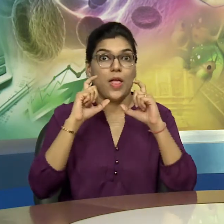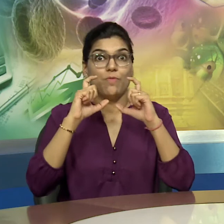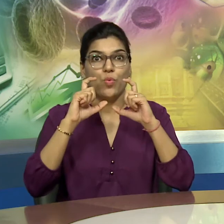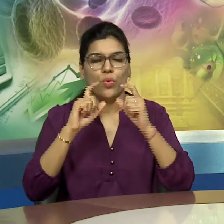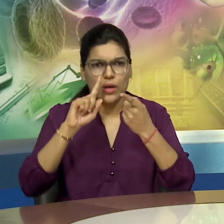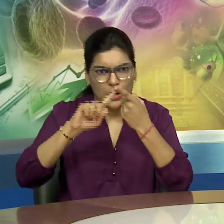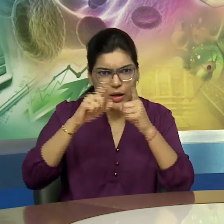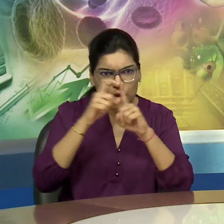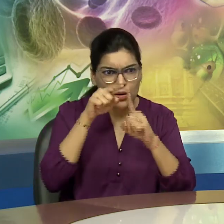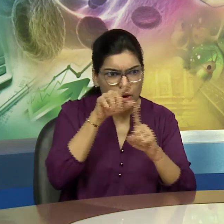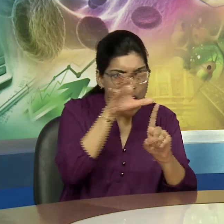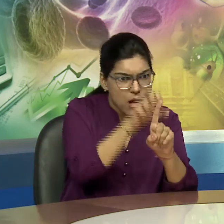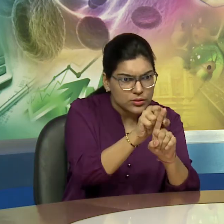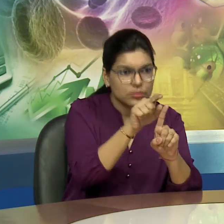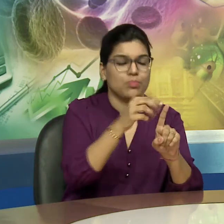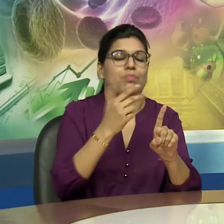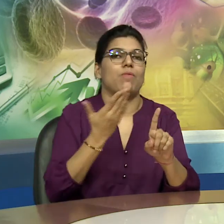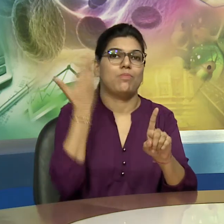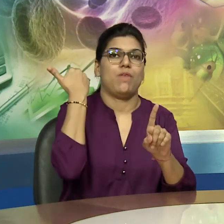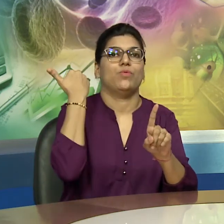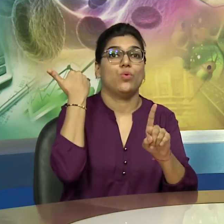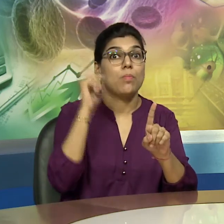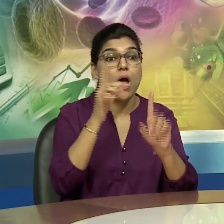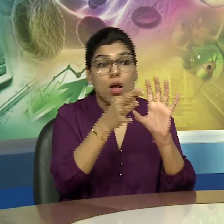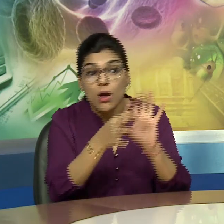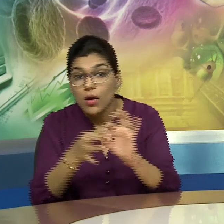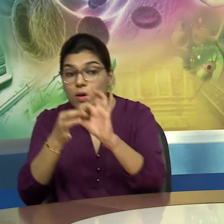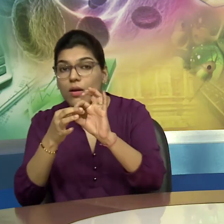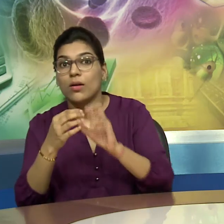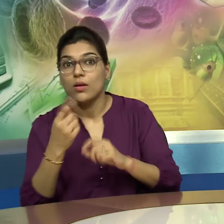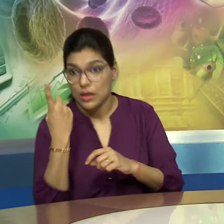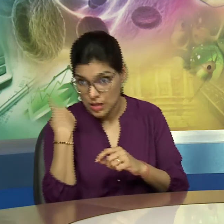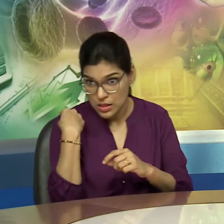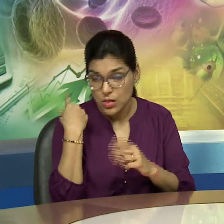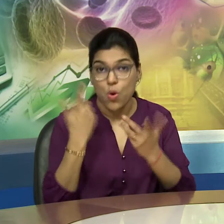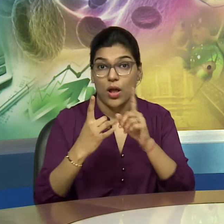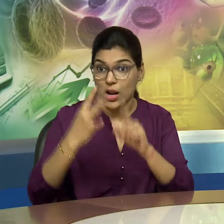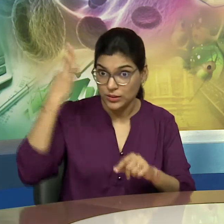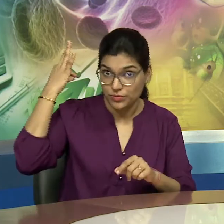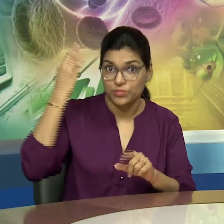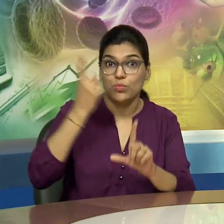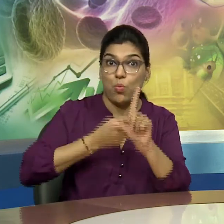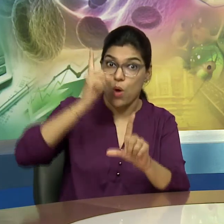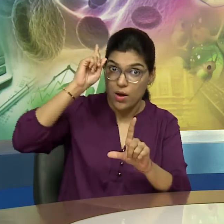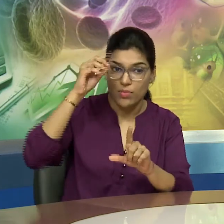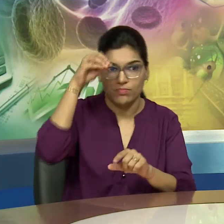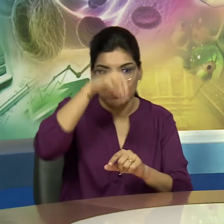So, you all have to use the word ed carefully, and when it